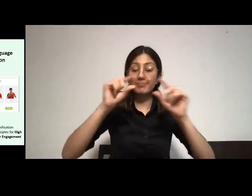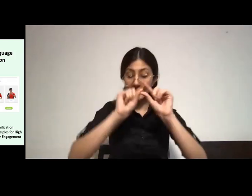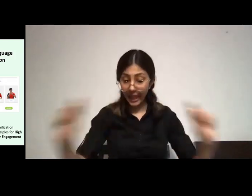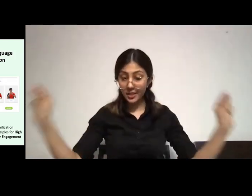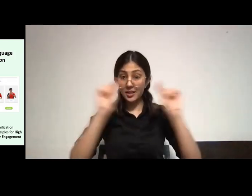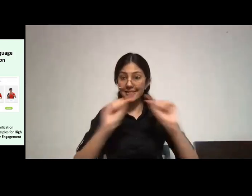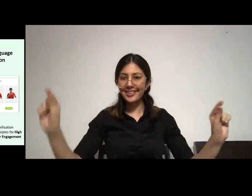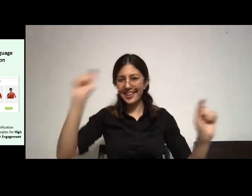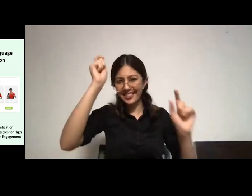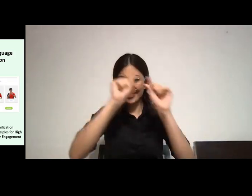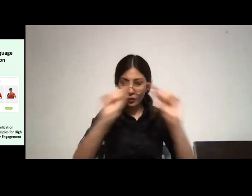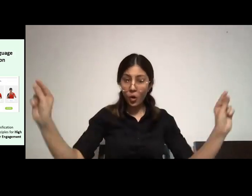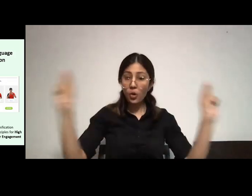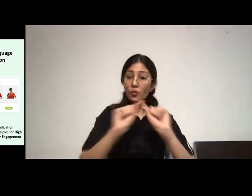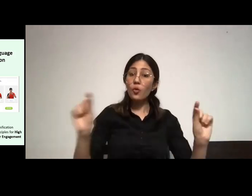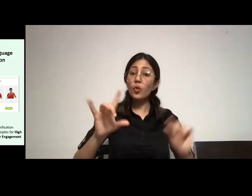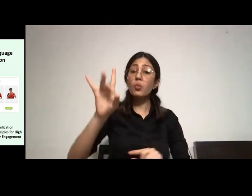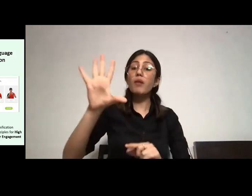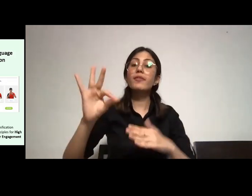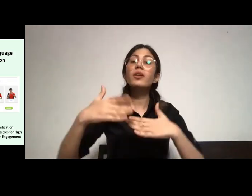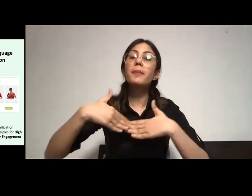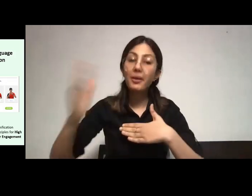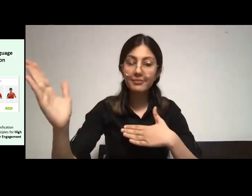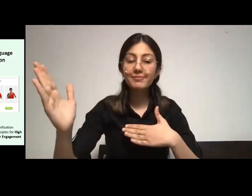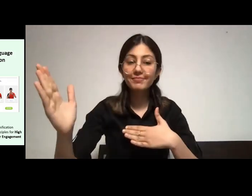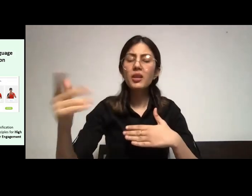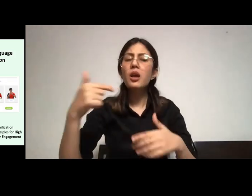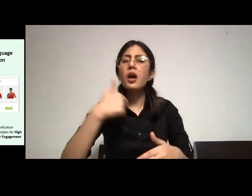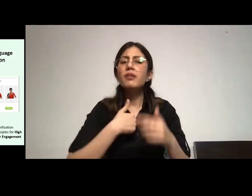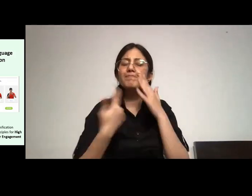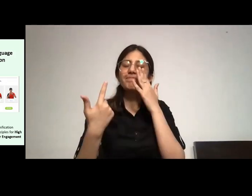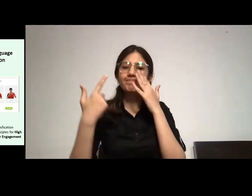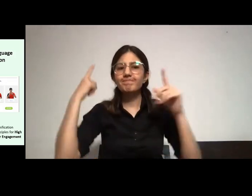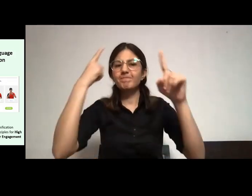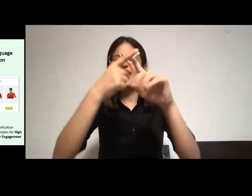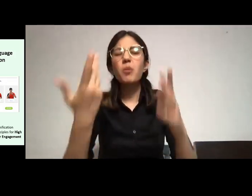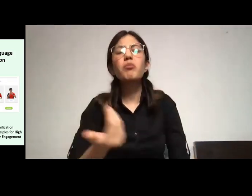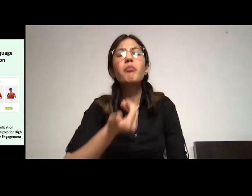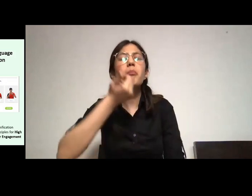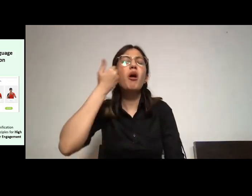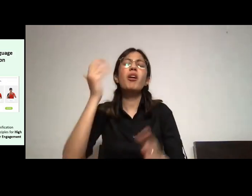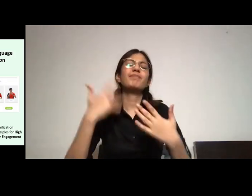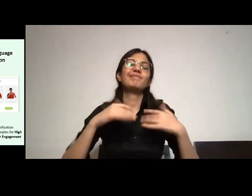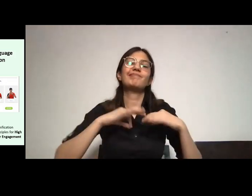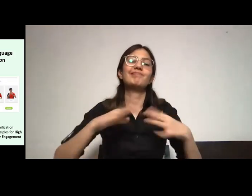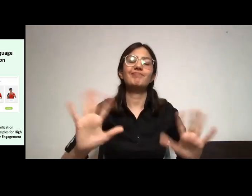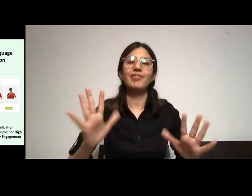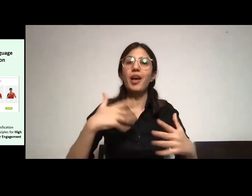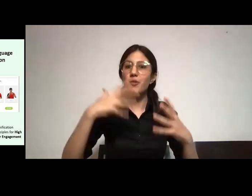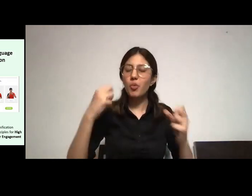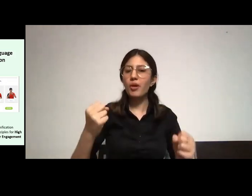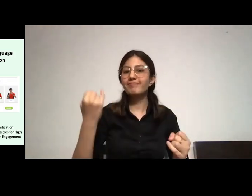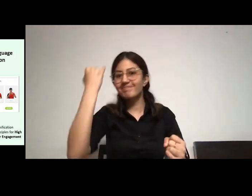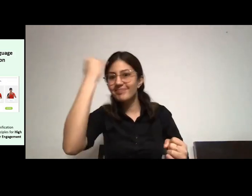well. And the way in which we try to break the monotonicity is by including